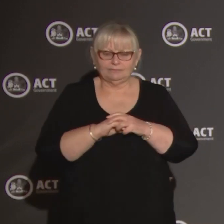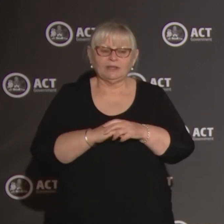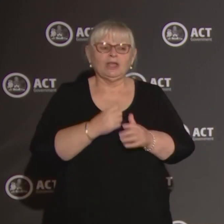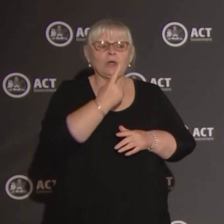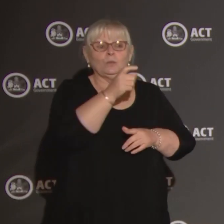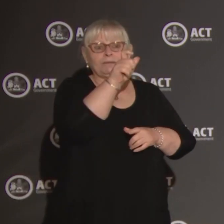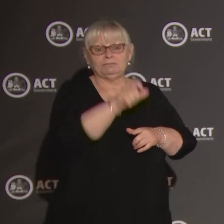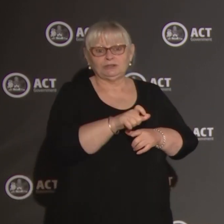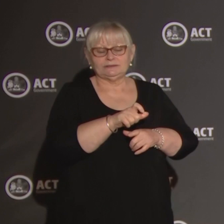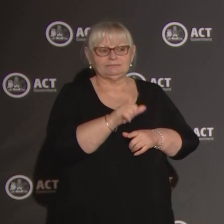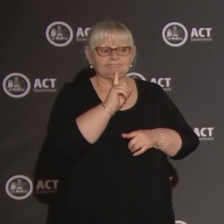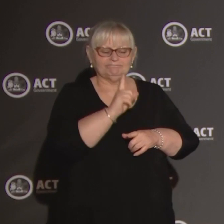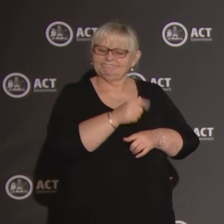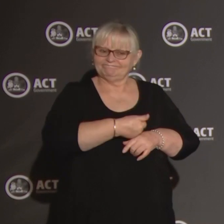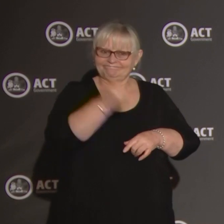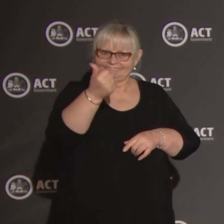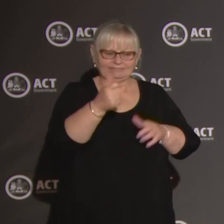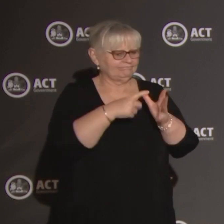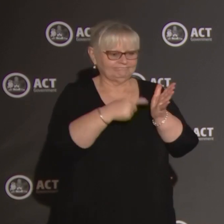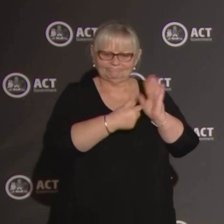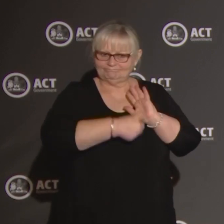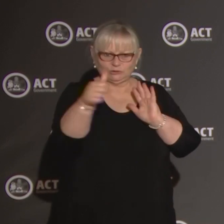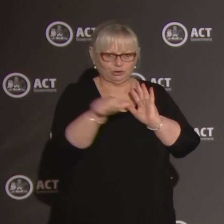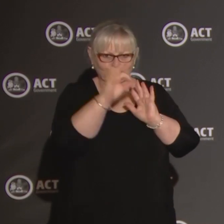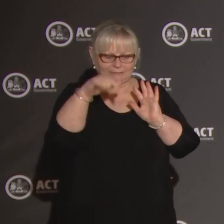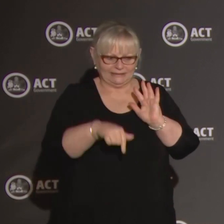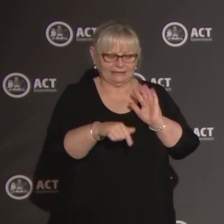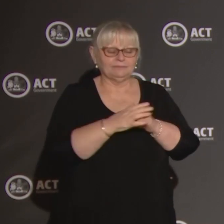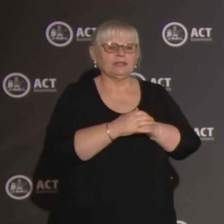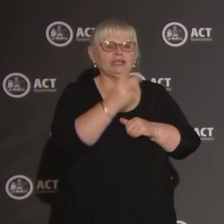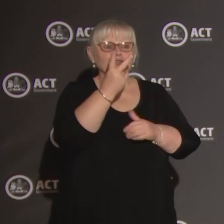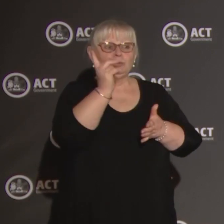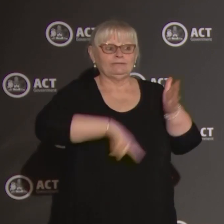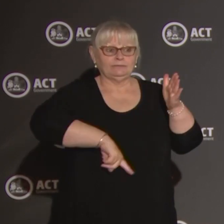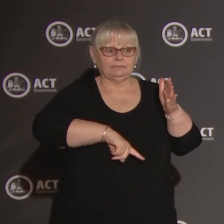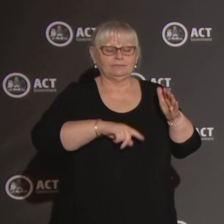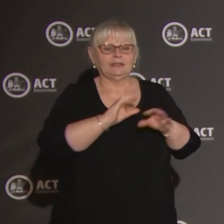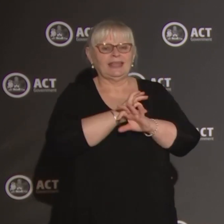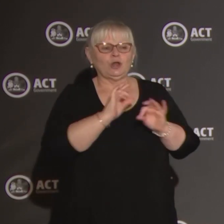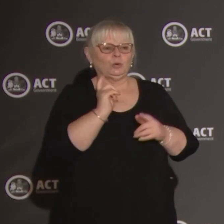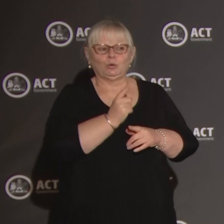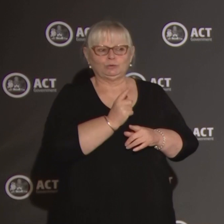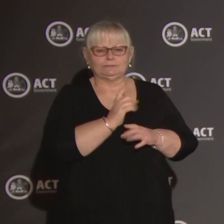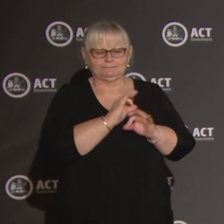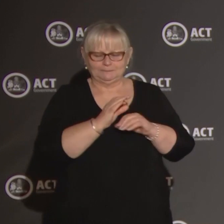1 person was directed to leave the ACT, 2 infringements and no cautions were issued.